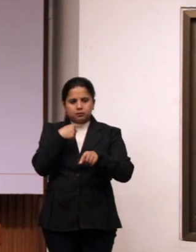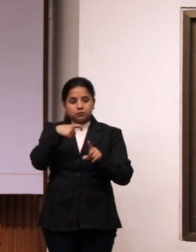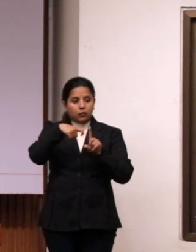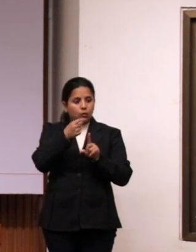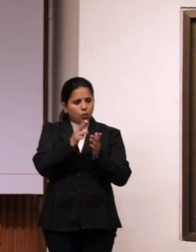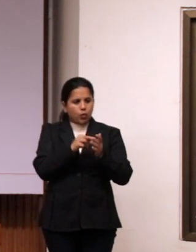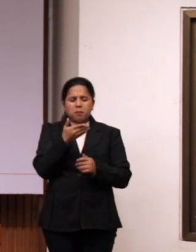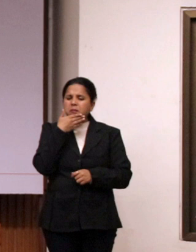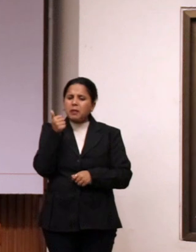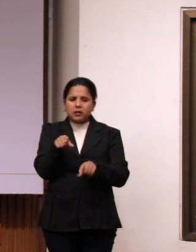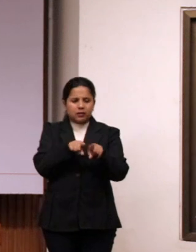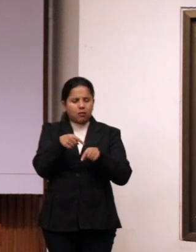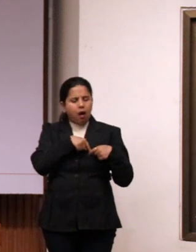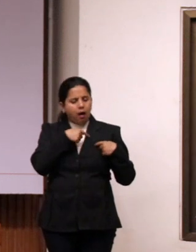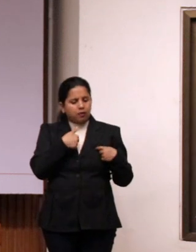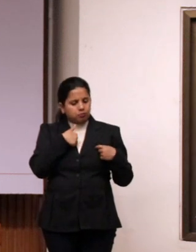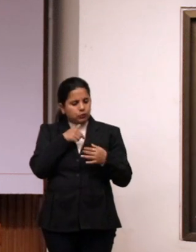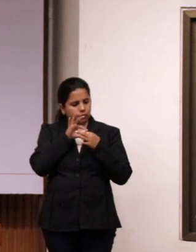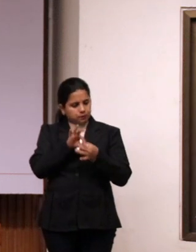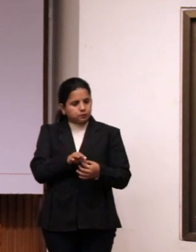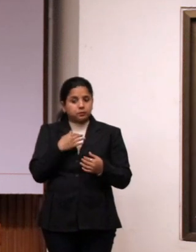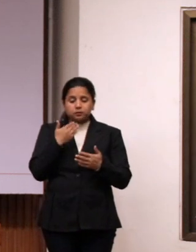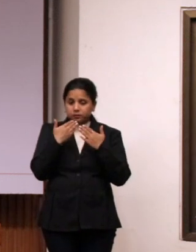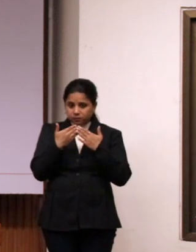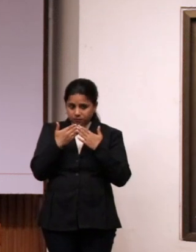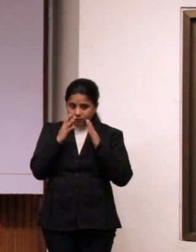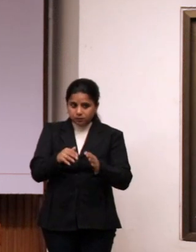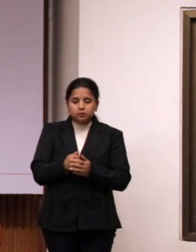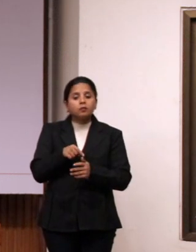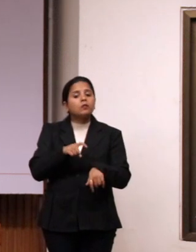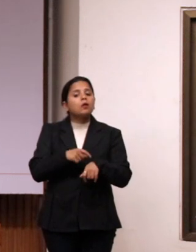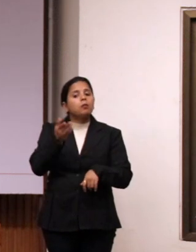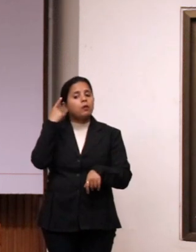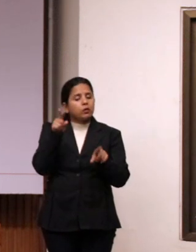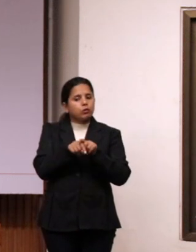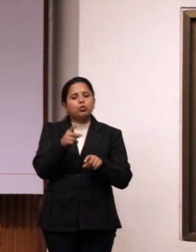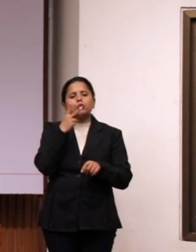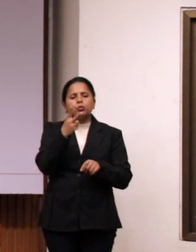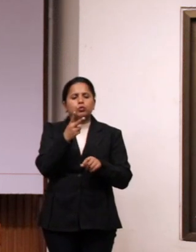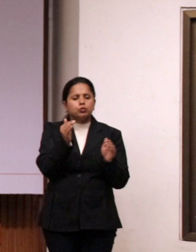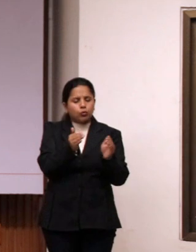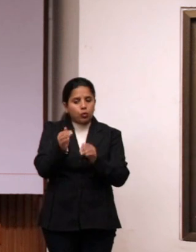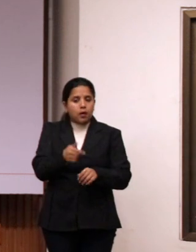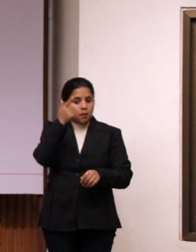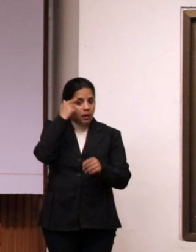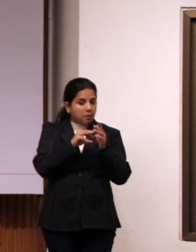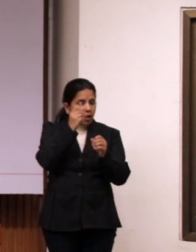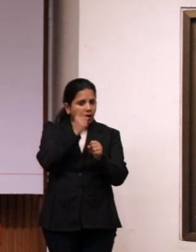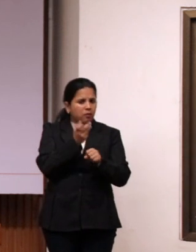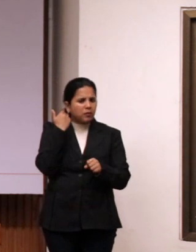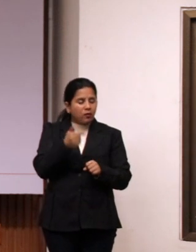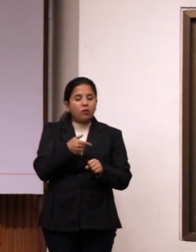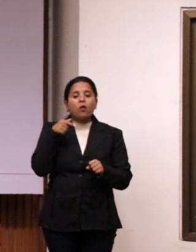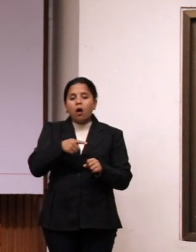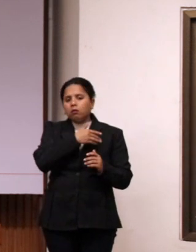That is best example. It is close to my heart. When I was studying, at that time itself, there were two small population of black buck which we have lost in